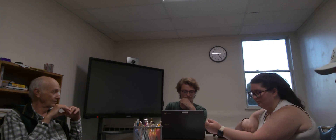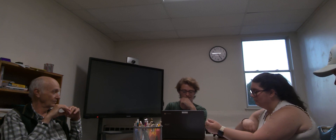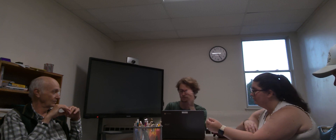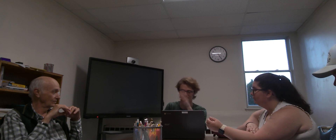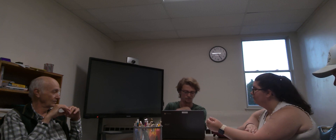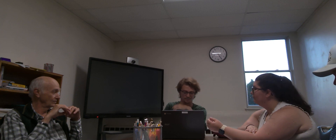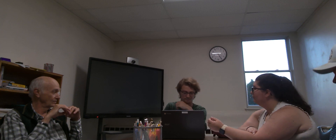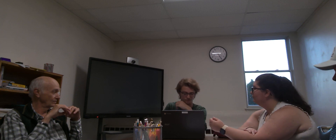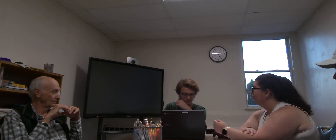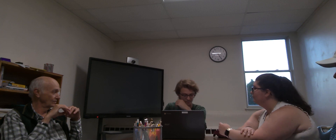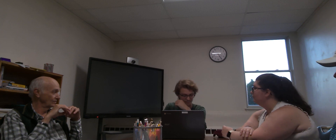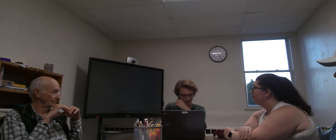I won't go into the linguistics. Never mind.